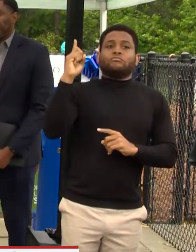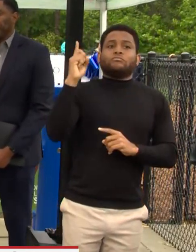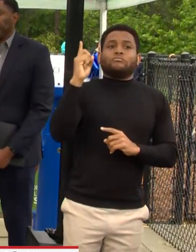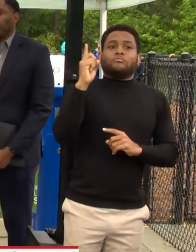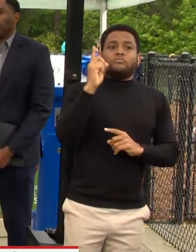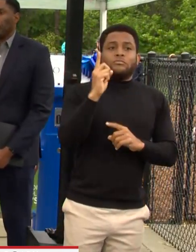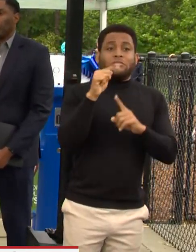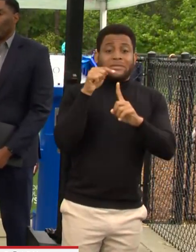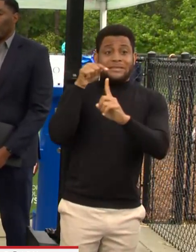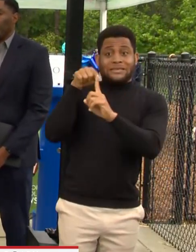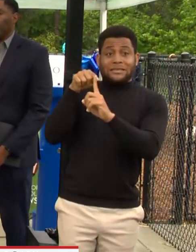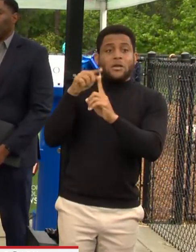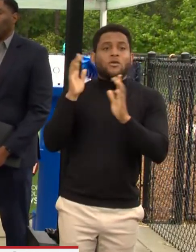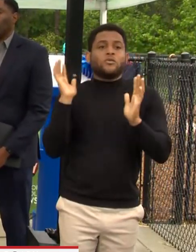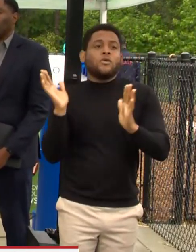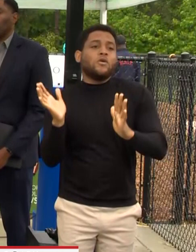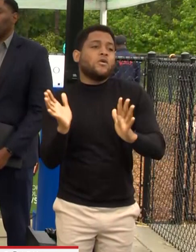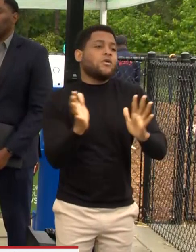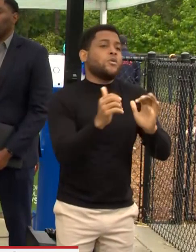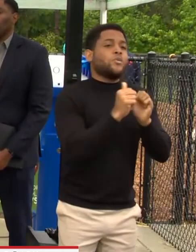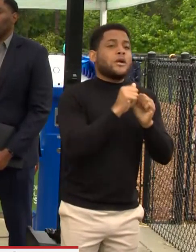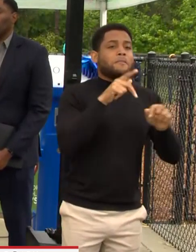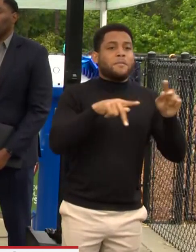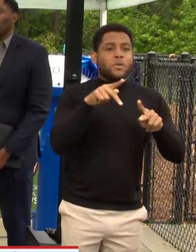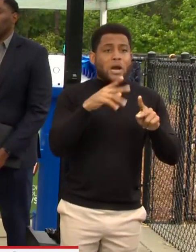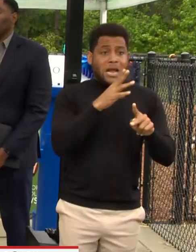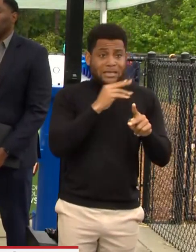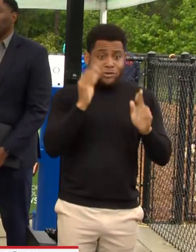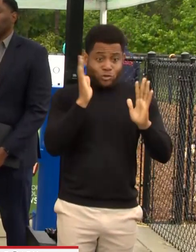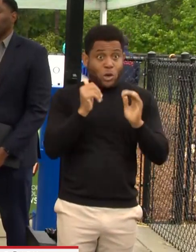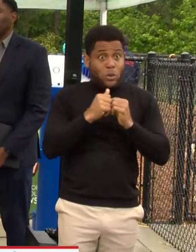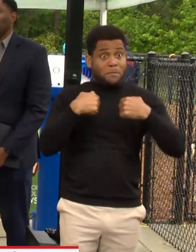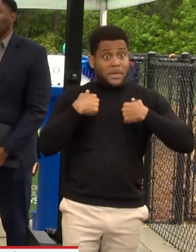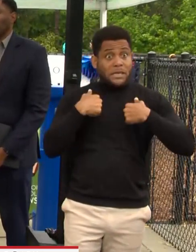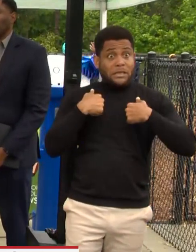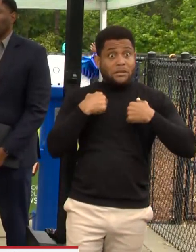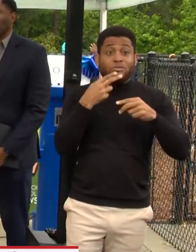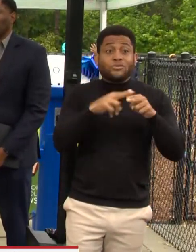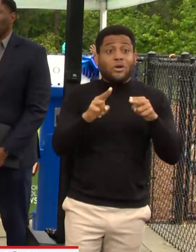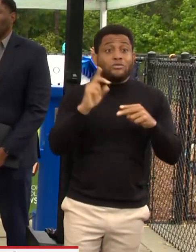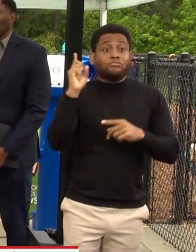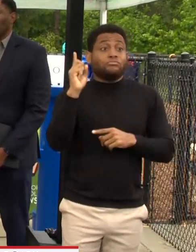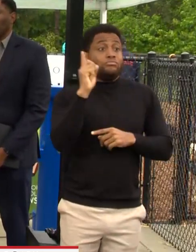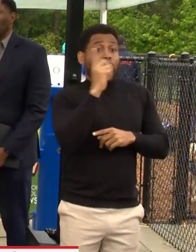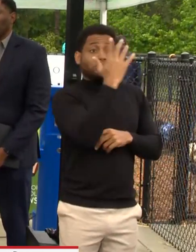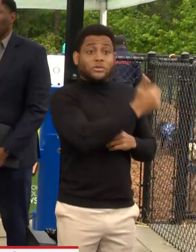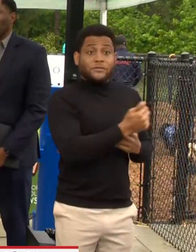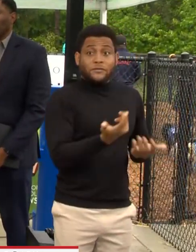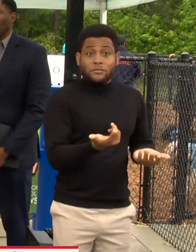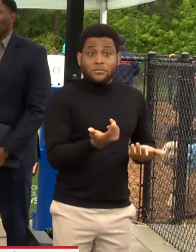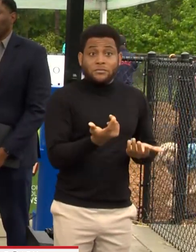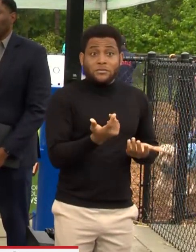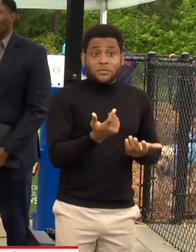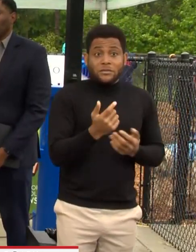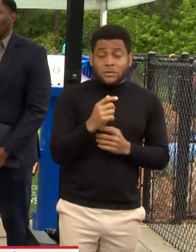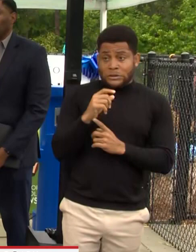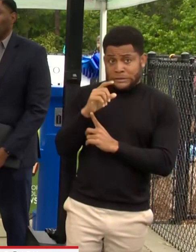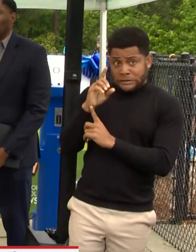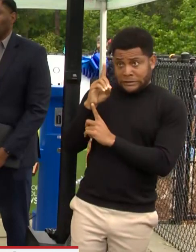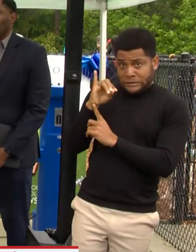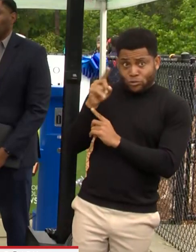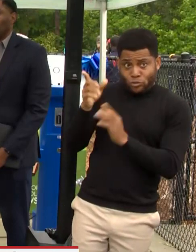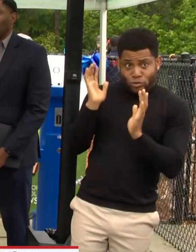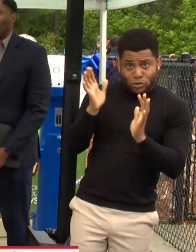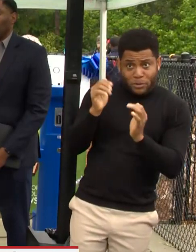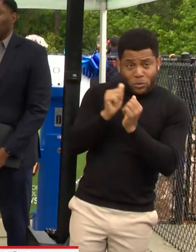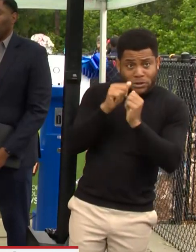that were next to me, and then he kept walking. Did you speak with him, or was it? I responded, of course. Was